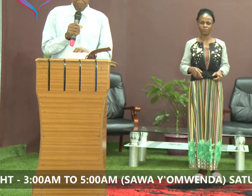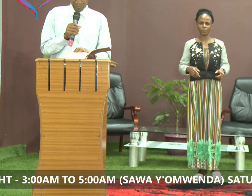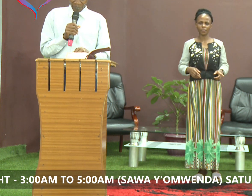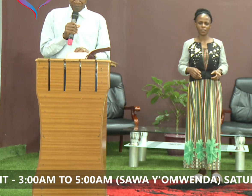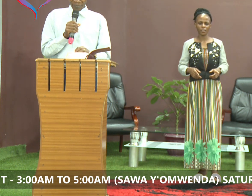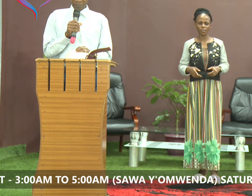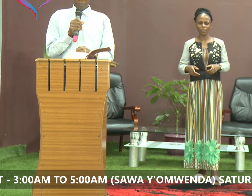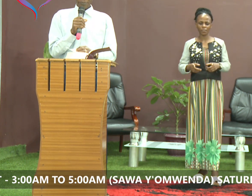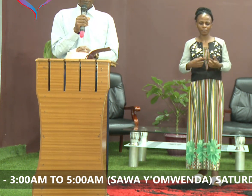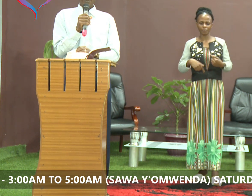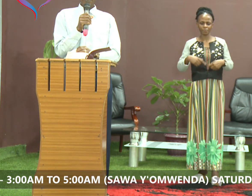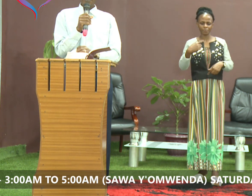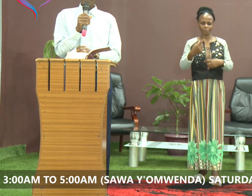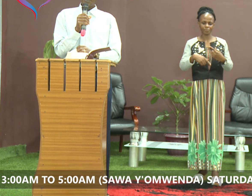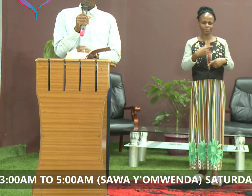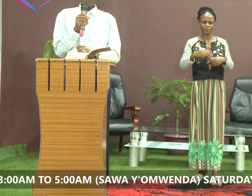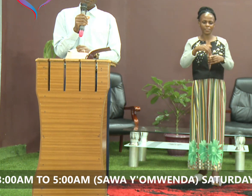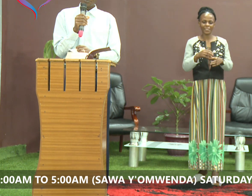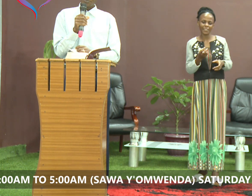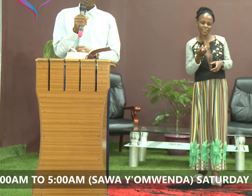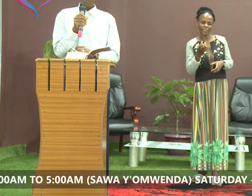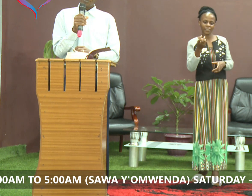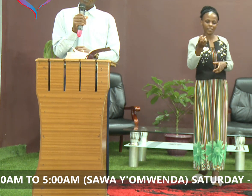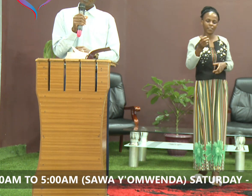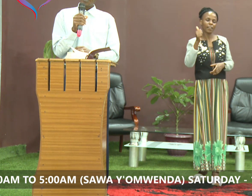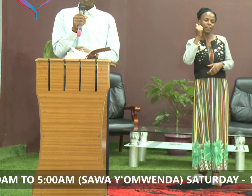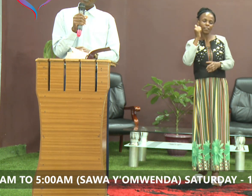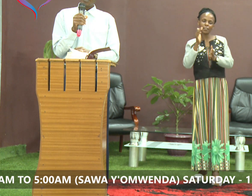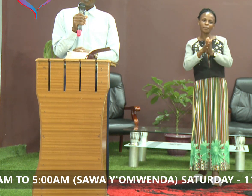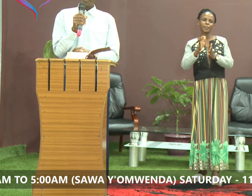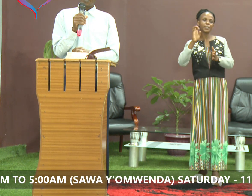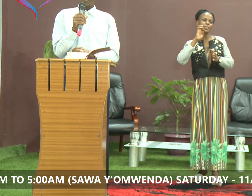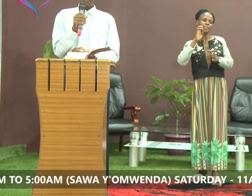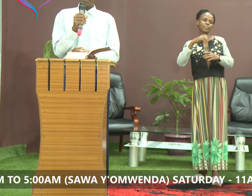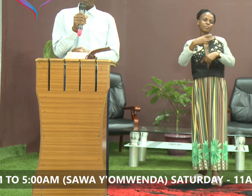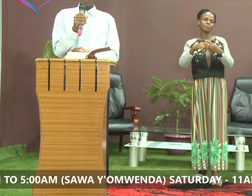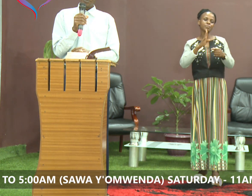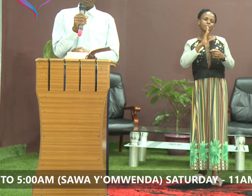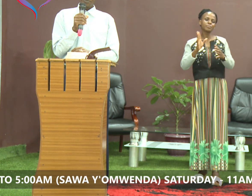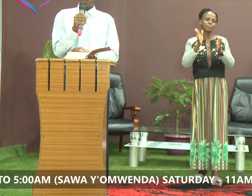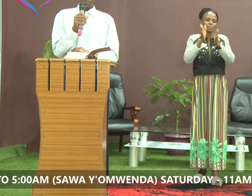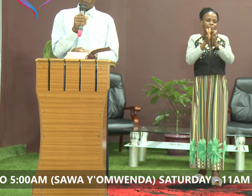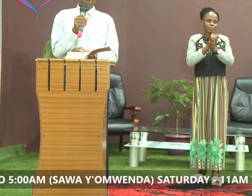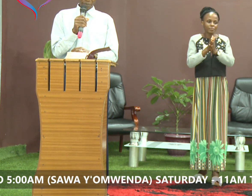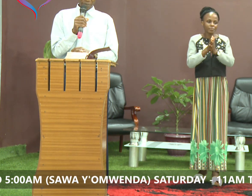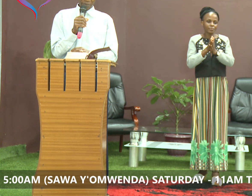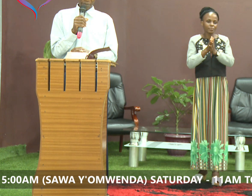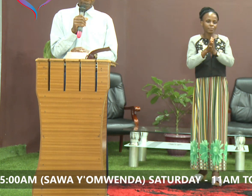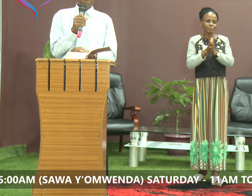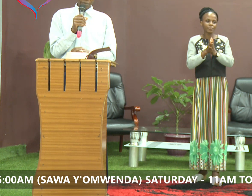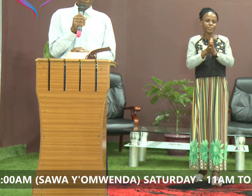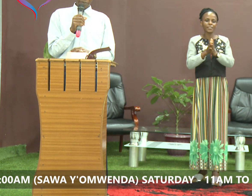tuchali mu lugendo lw'okuba nti Adam ne Eva bachali wamu beyongedde eno maaso gye tugenda ne wajjawo ekirala kye